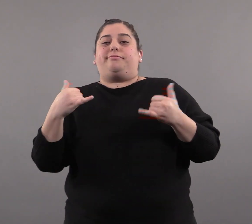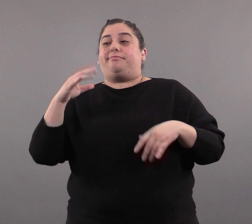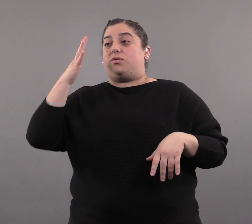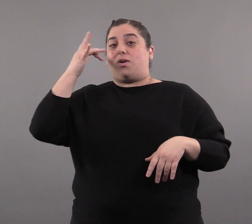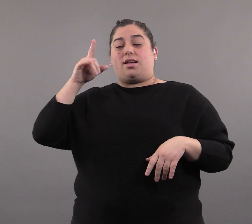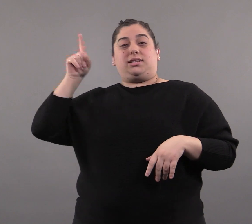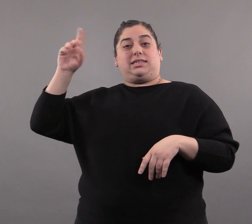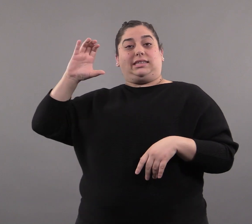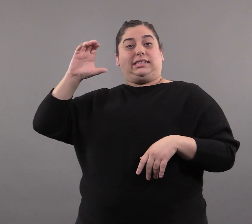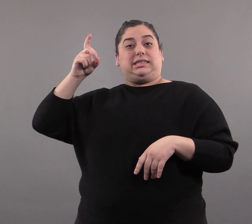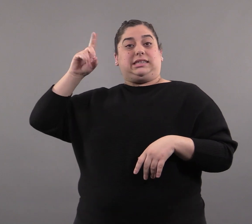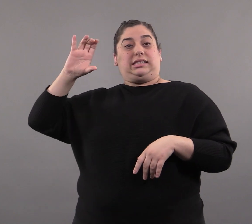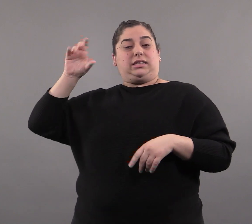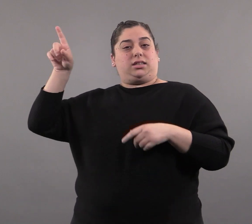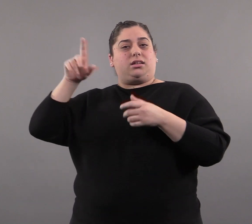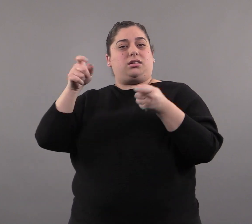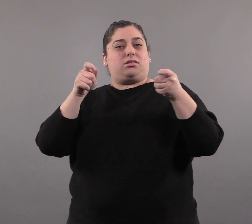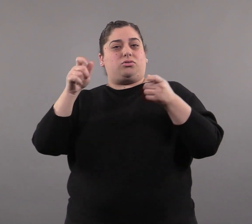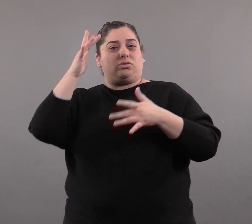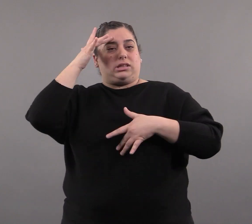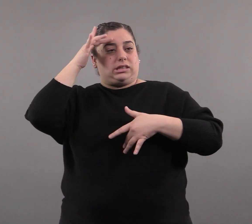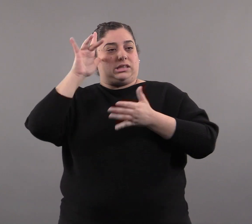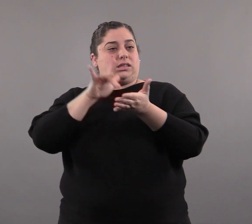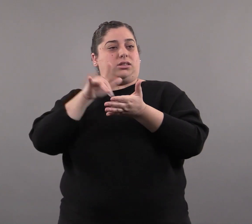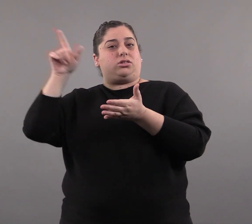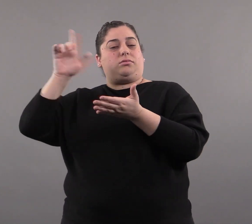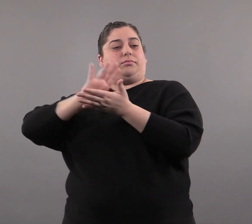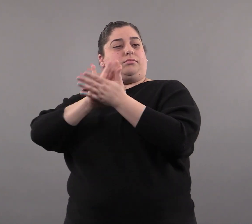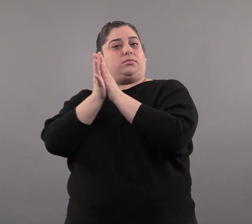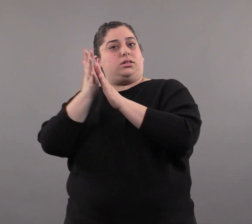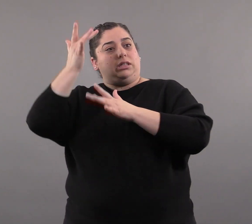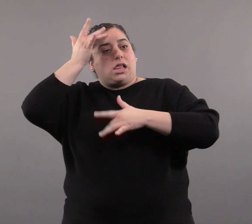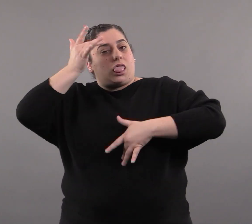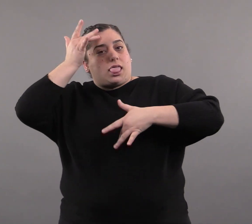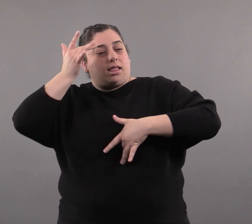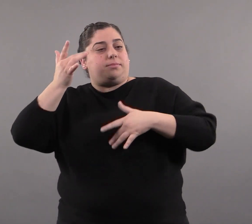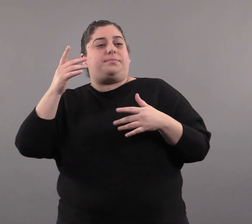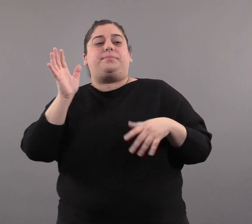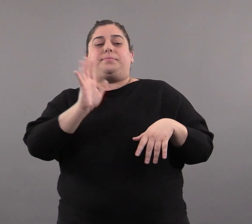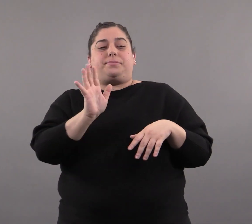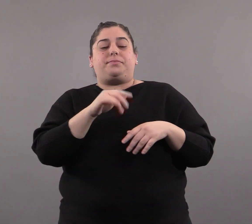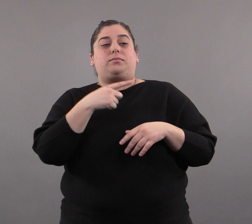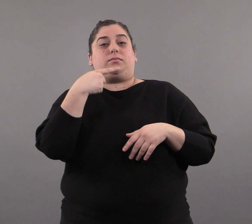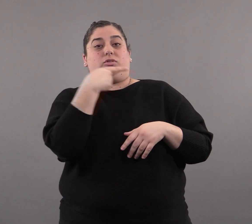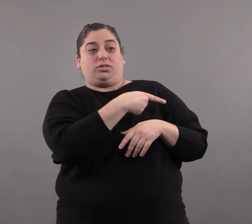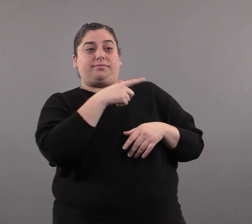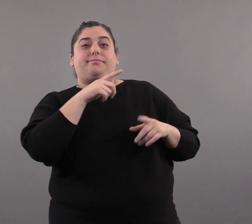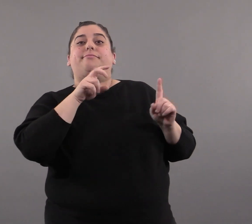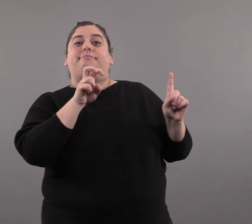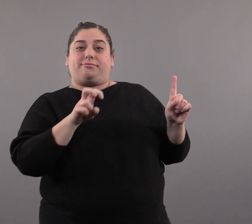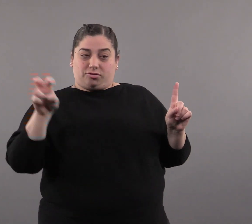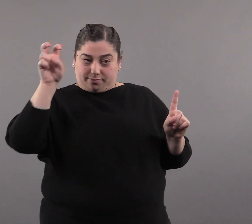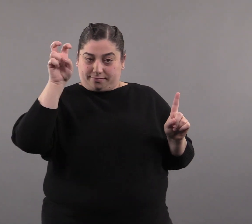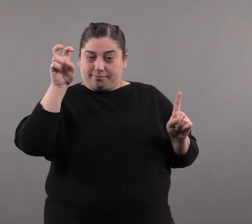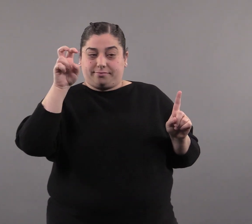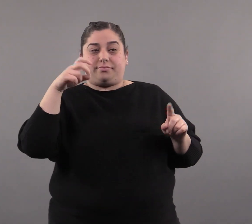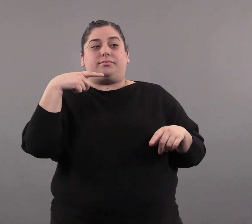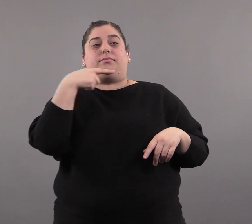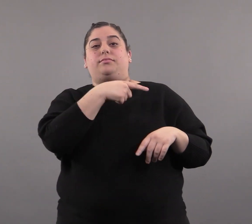this. Again, the test occurred after the 14 days of travel, but again, the test occurred after the person had